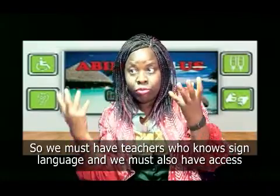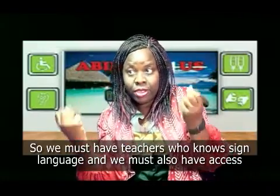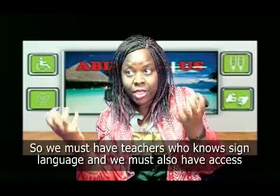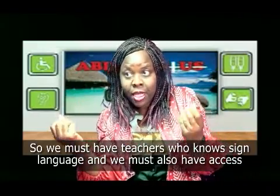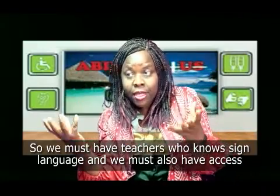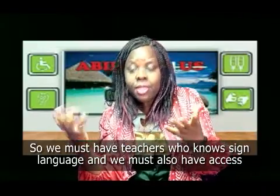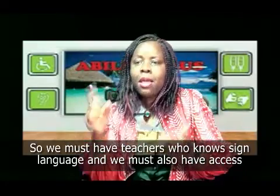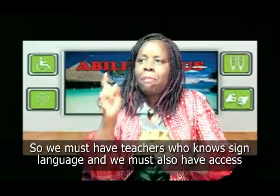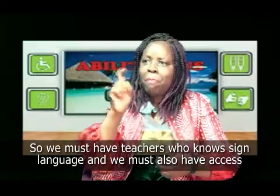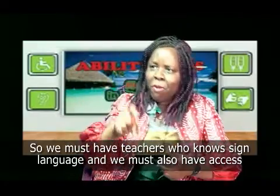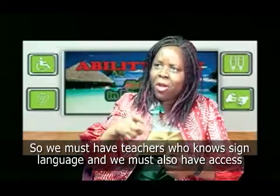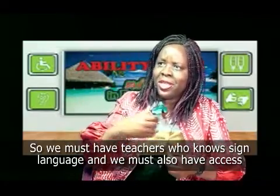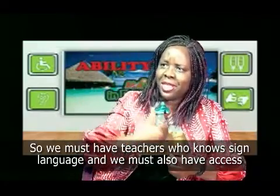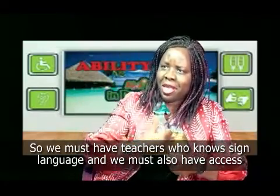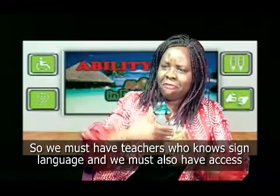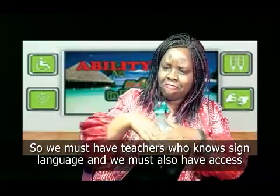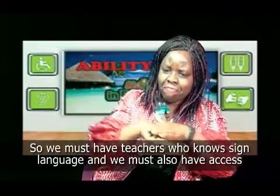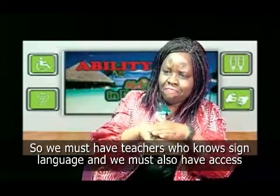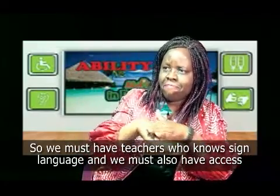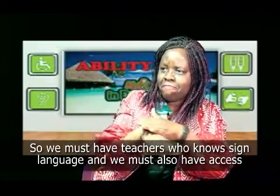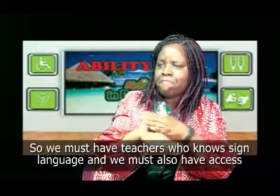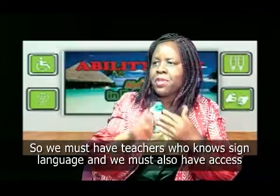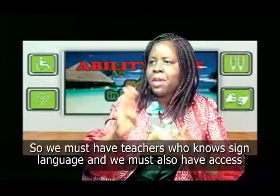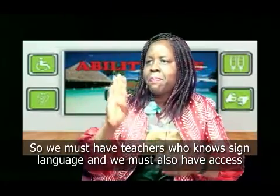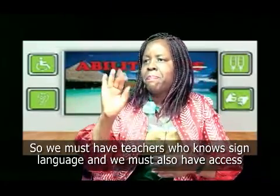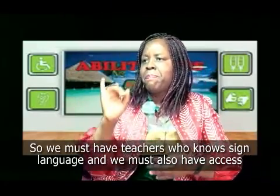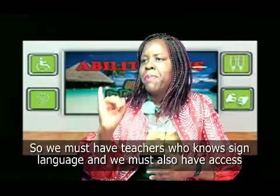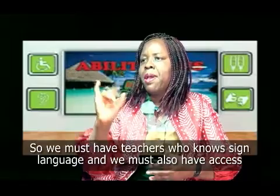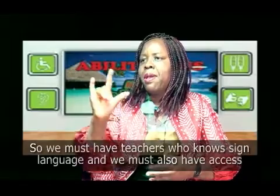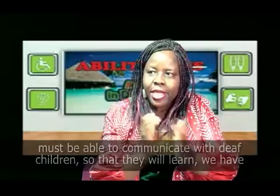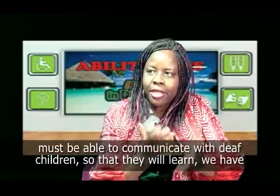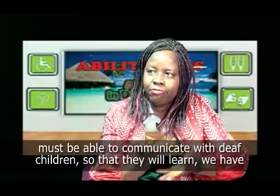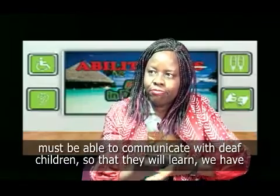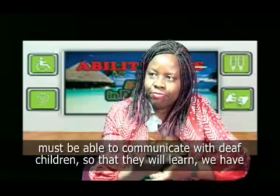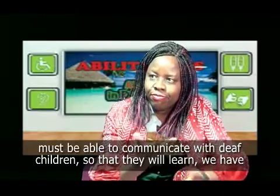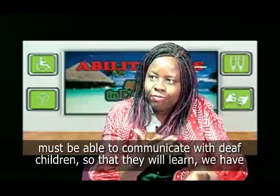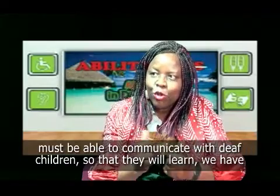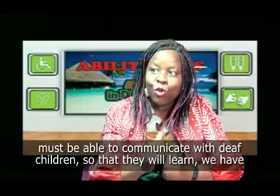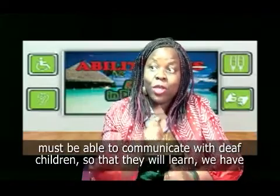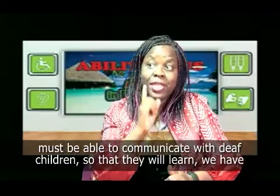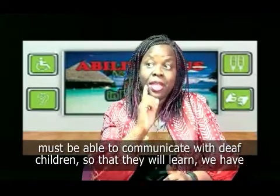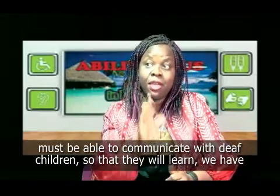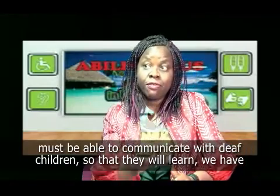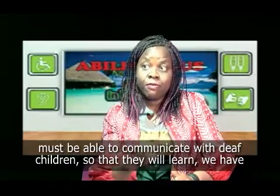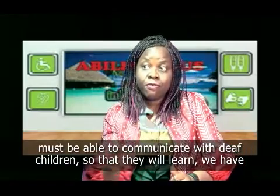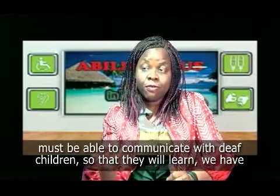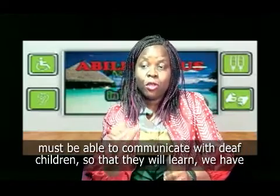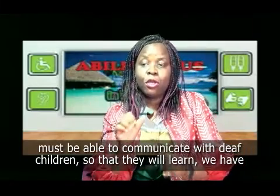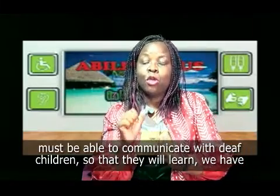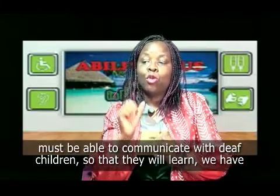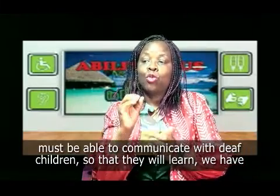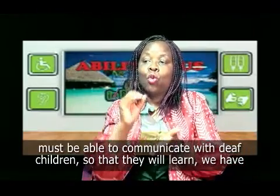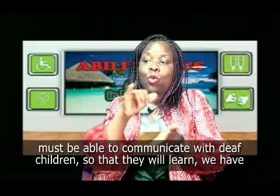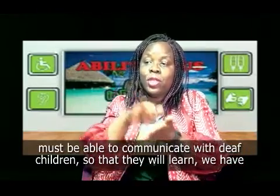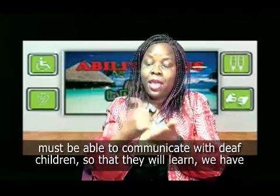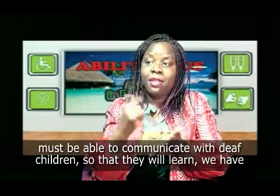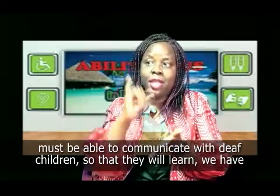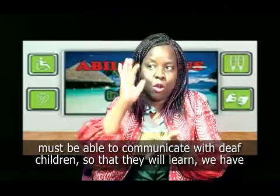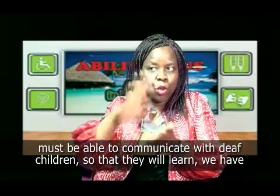know sign language, and we must also have access, must be able to communicate with deaf children